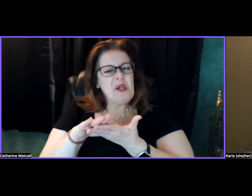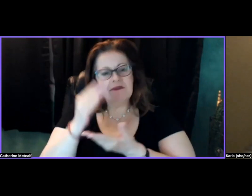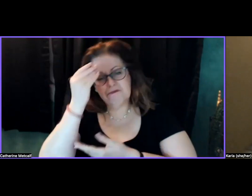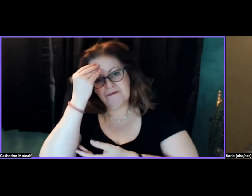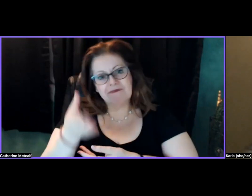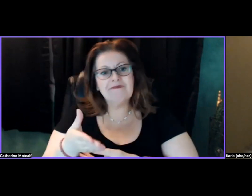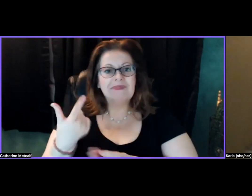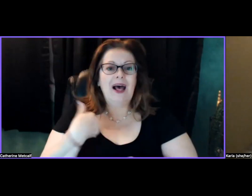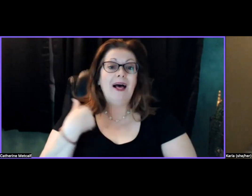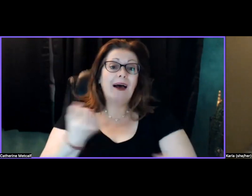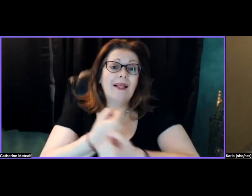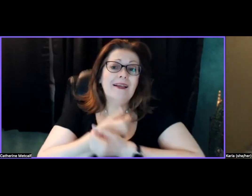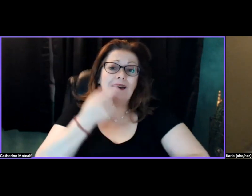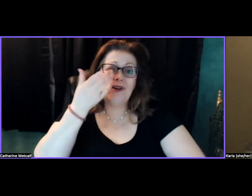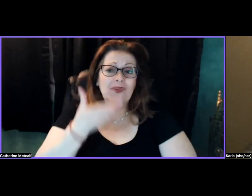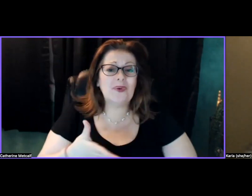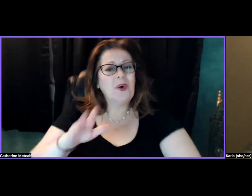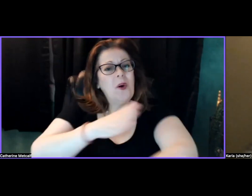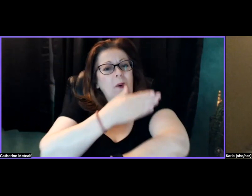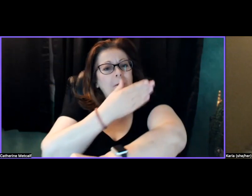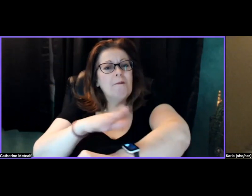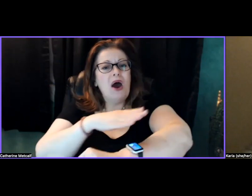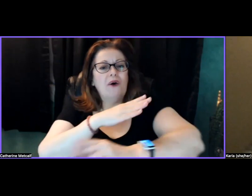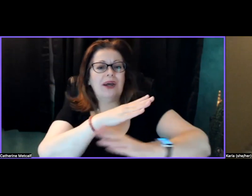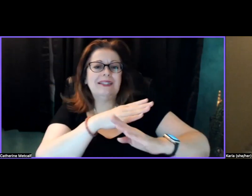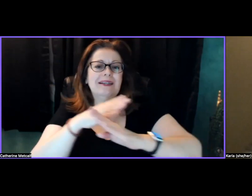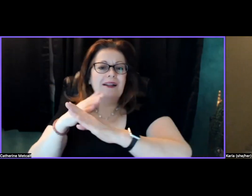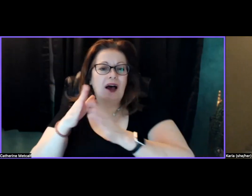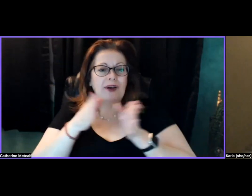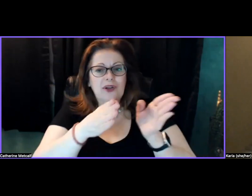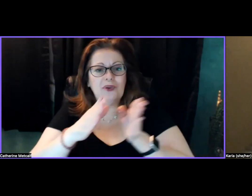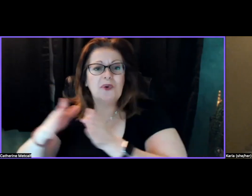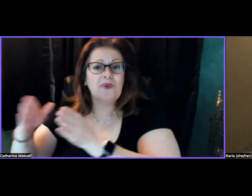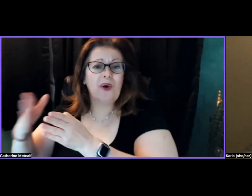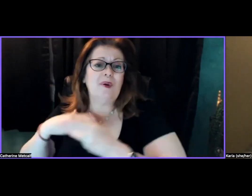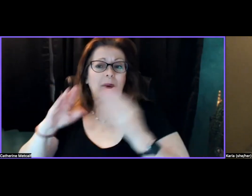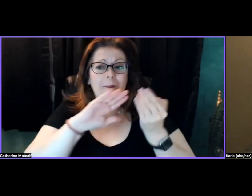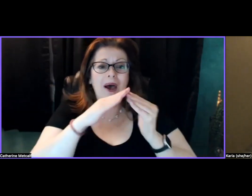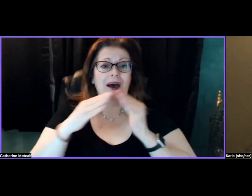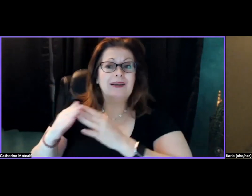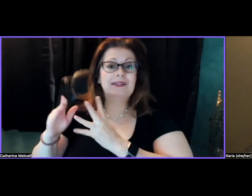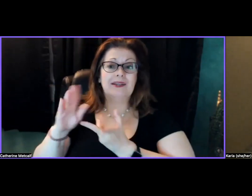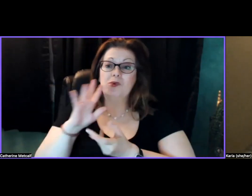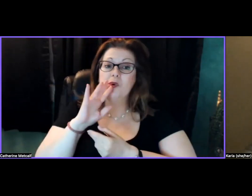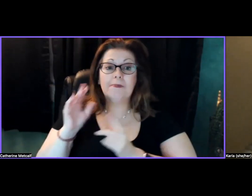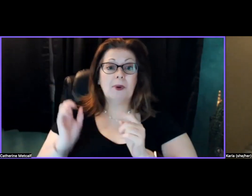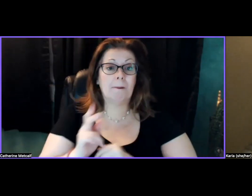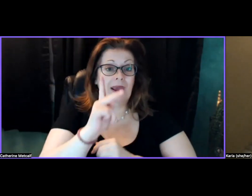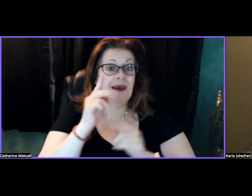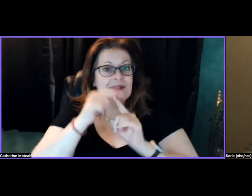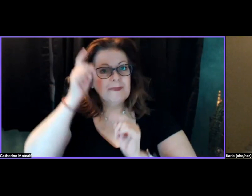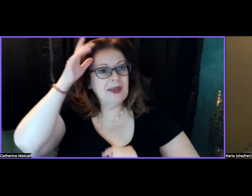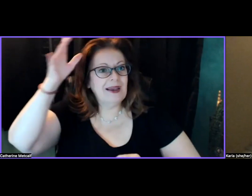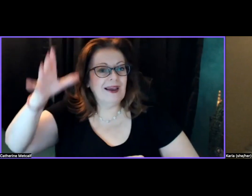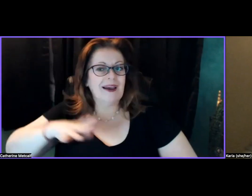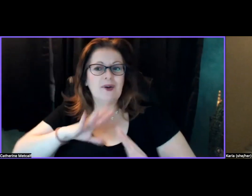you. Poems clogging the veins of my city, whispering memories back to a man who is one. No